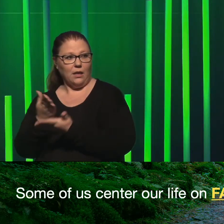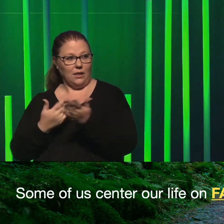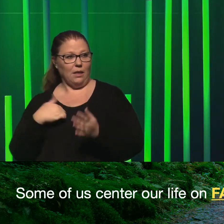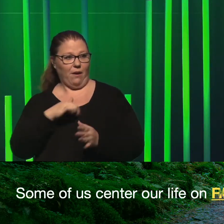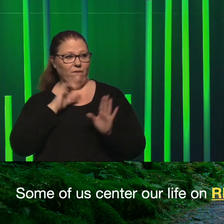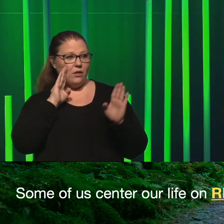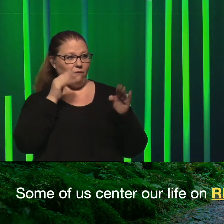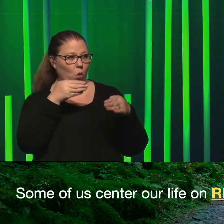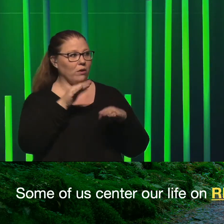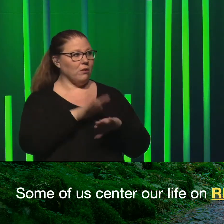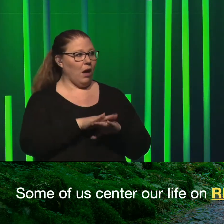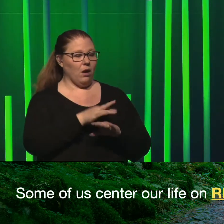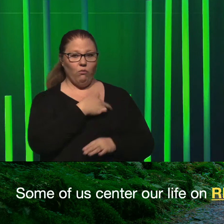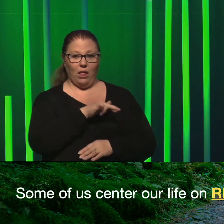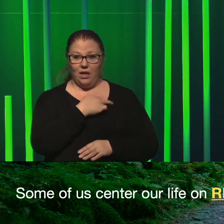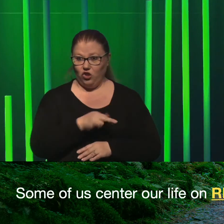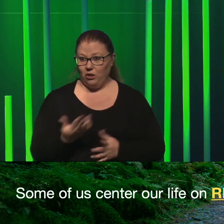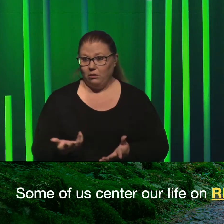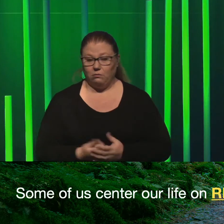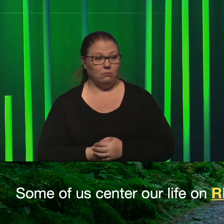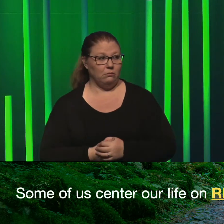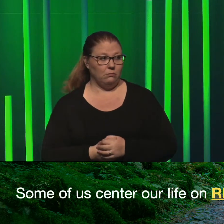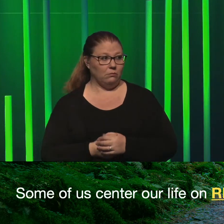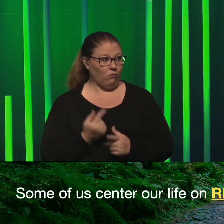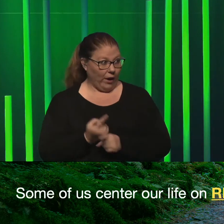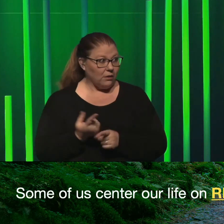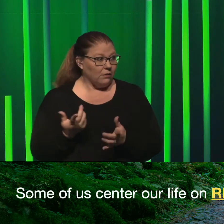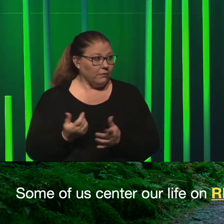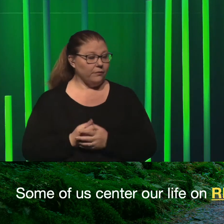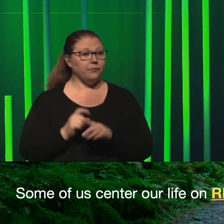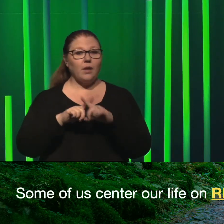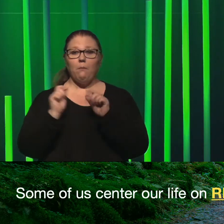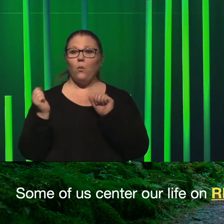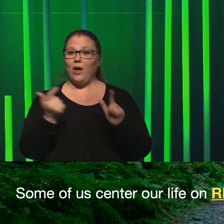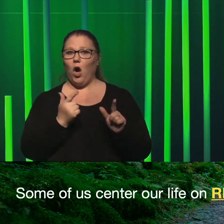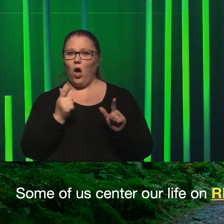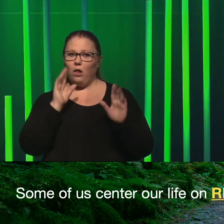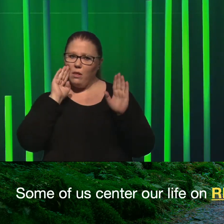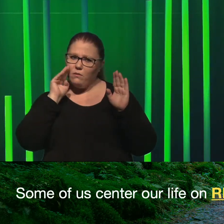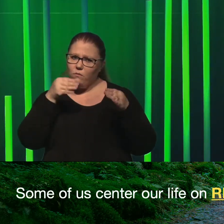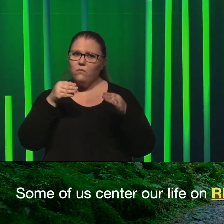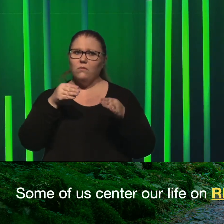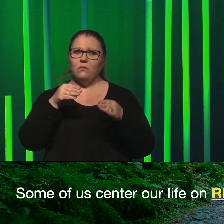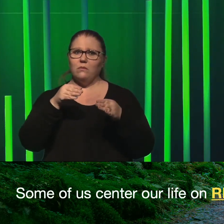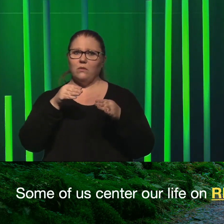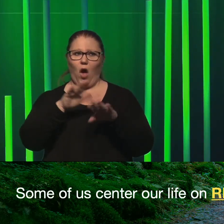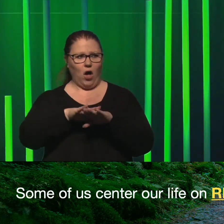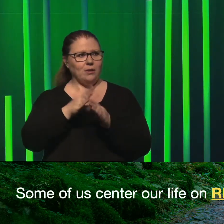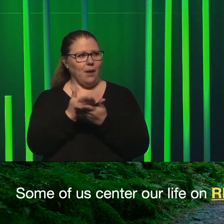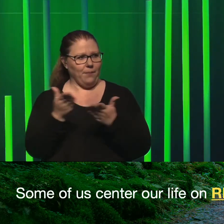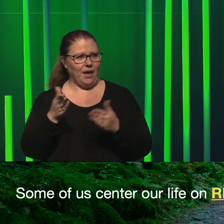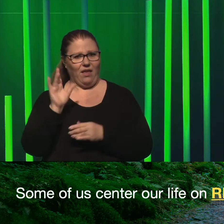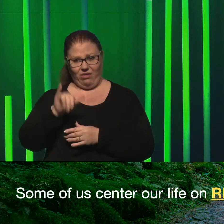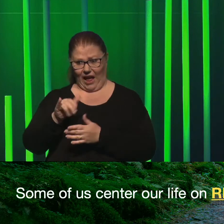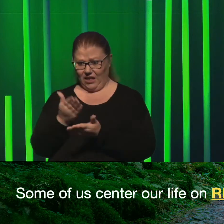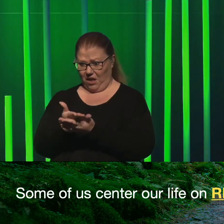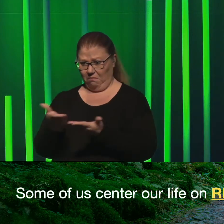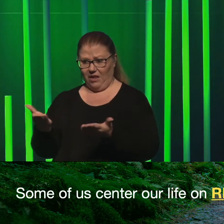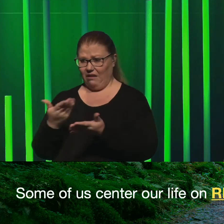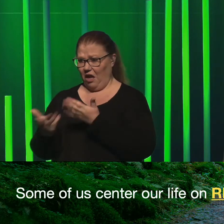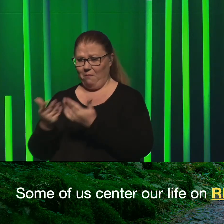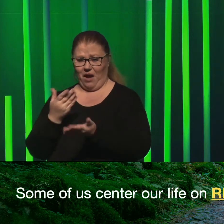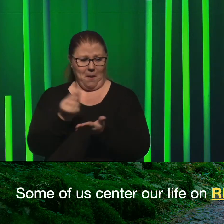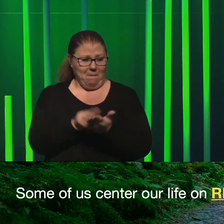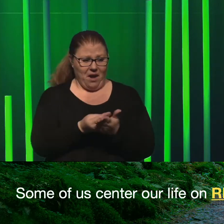center our life on religion, right? But we all center our life on something, and that something, whether it's money